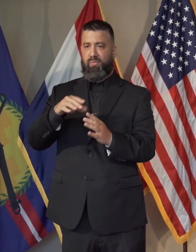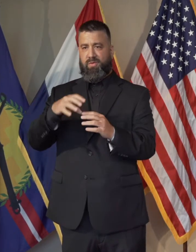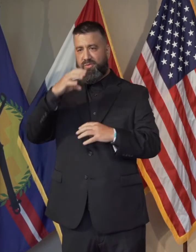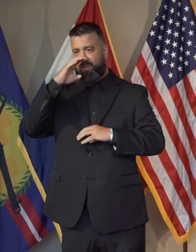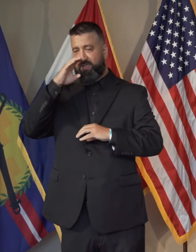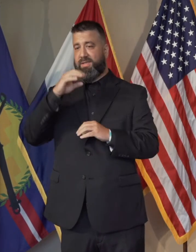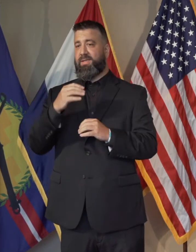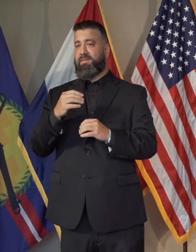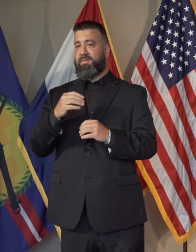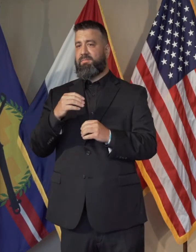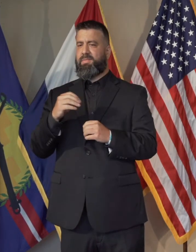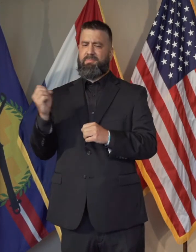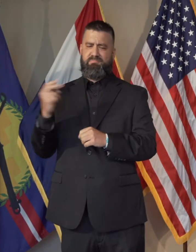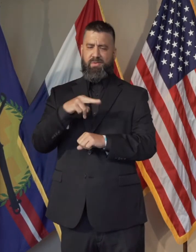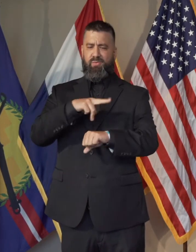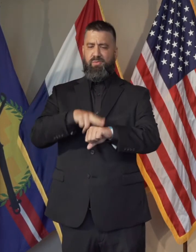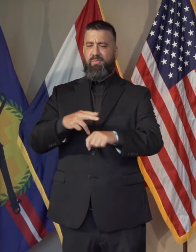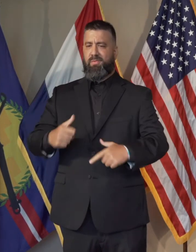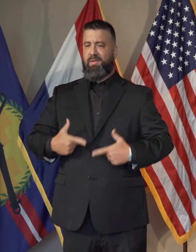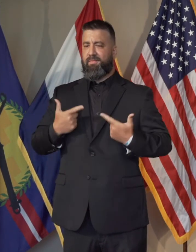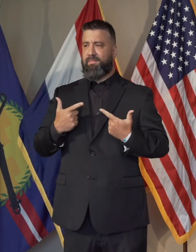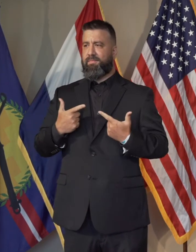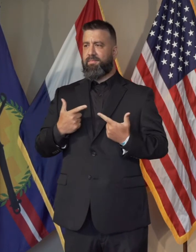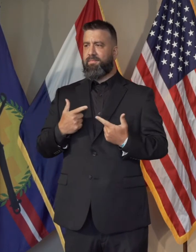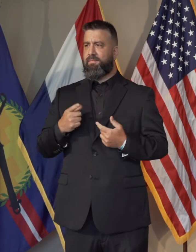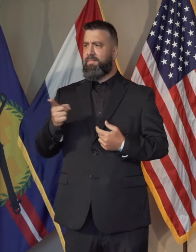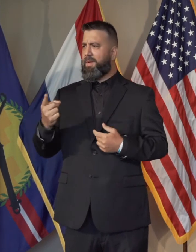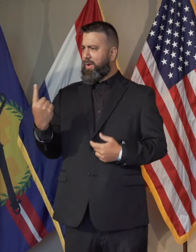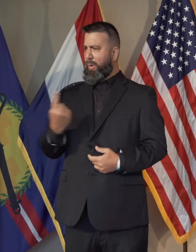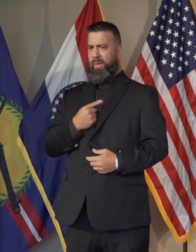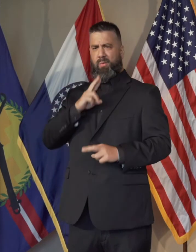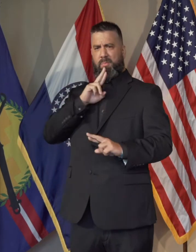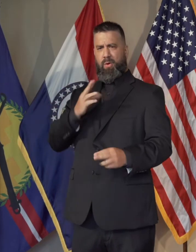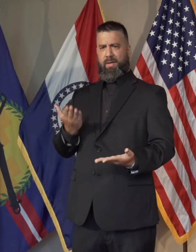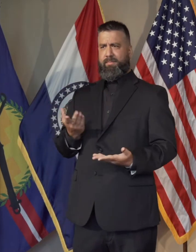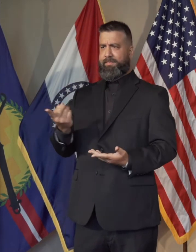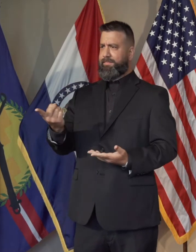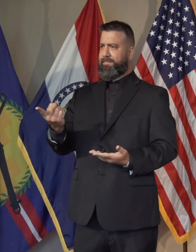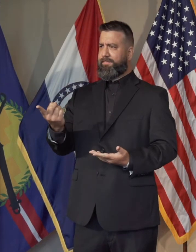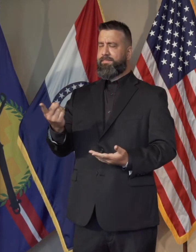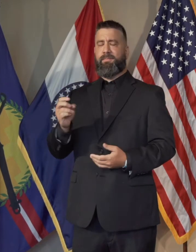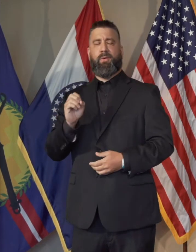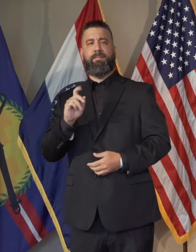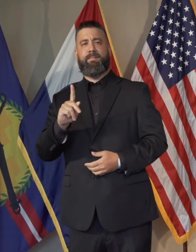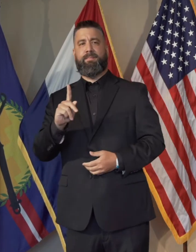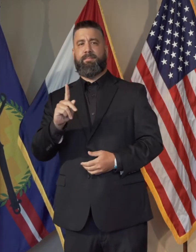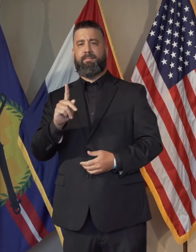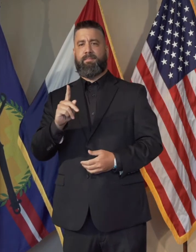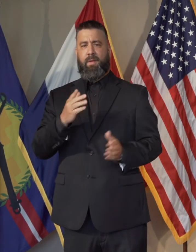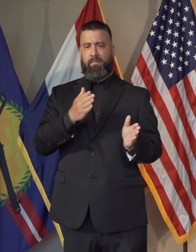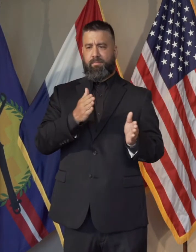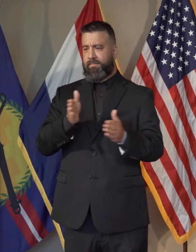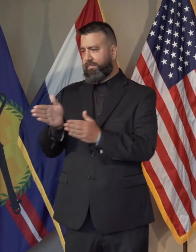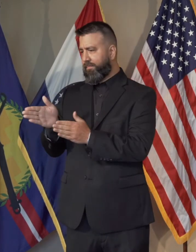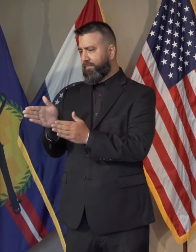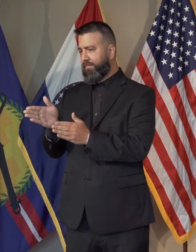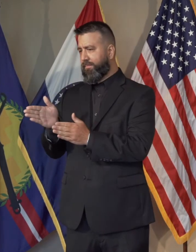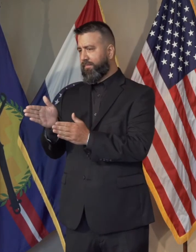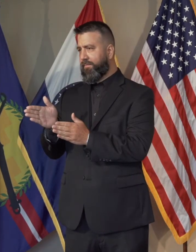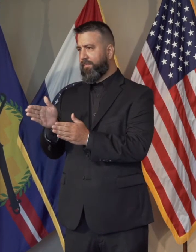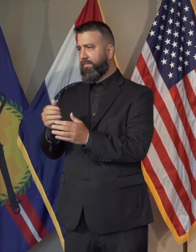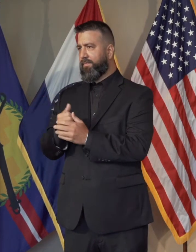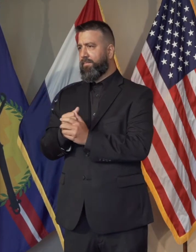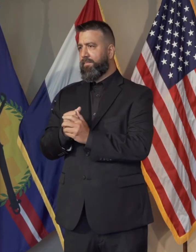of a normal life in our community. Am I the only reporter here? Okay. Shifting gears, since your